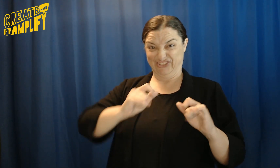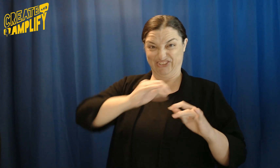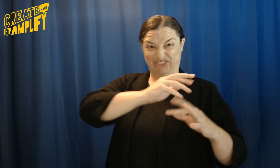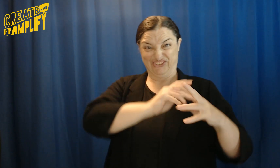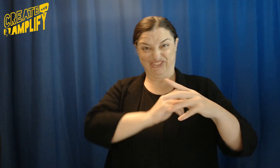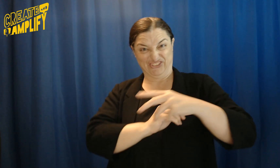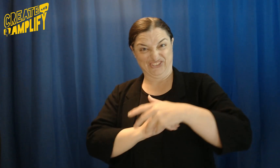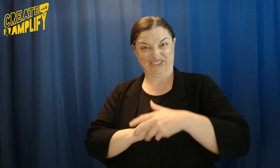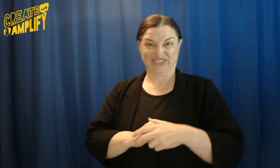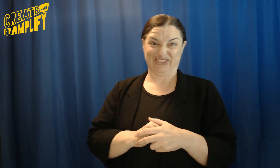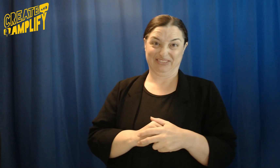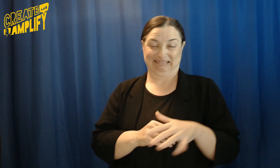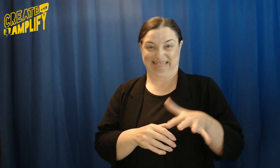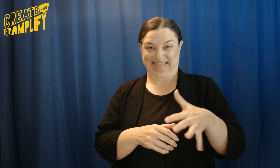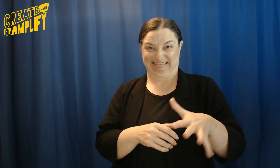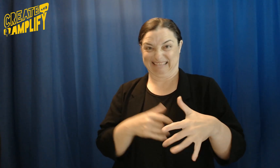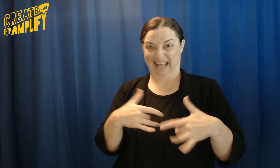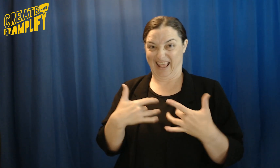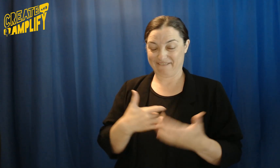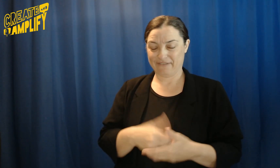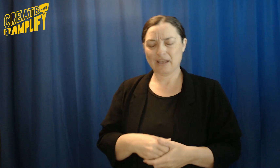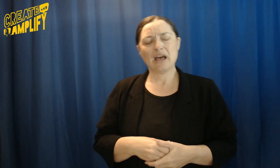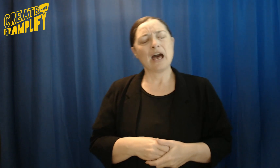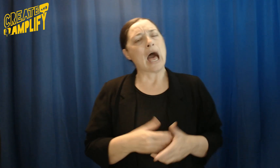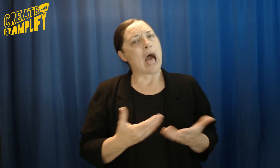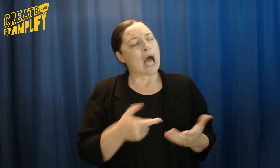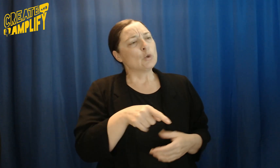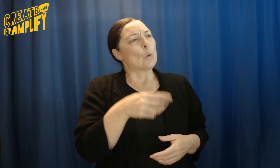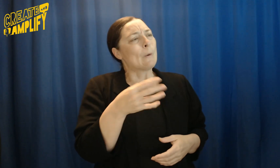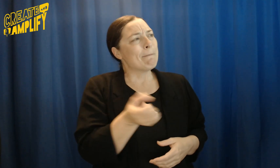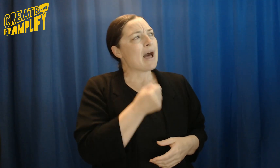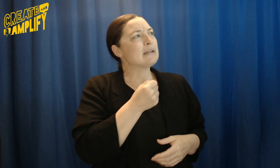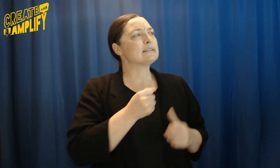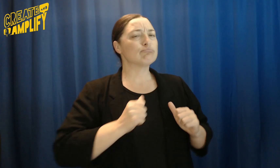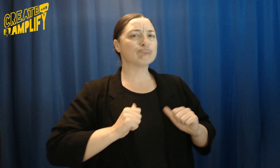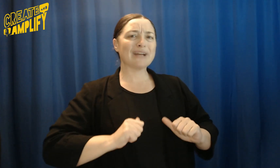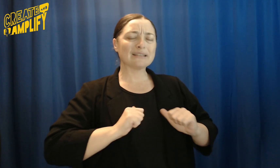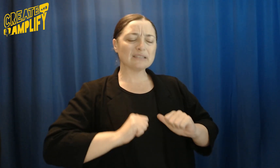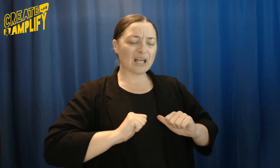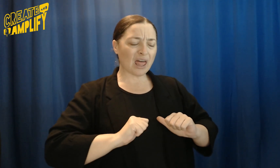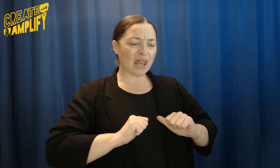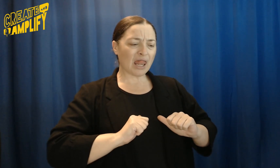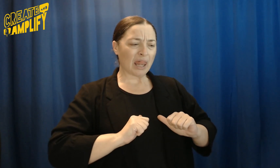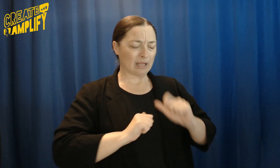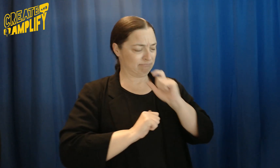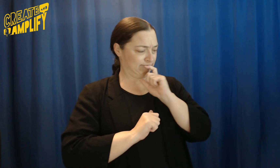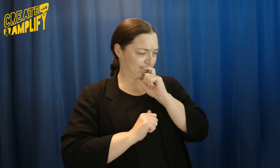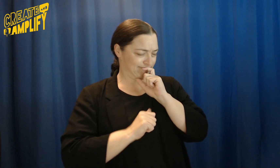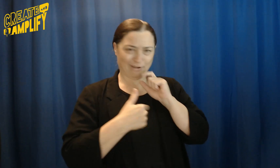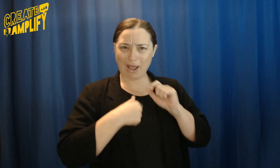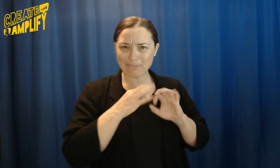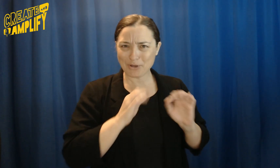half alive. You've got to be practical, and I'm not practical, so I don't know why I just said